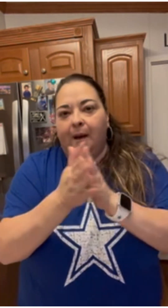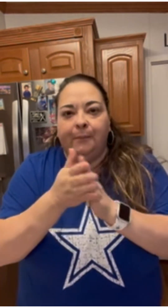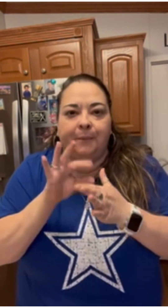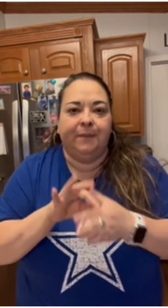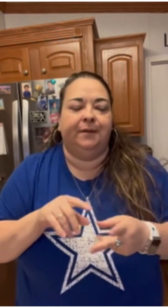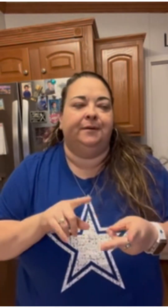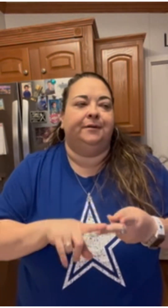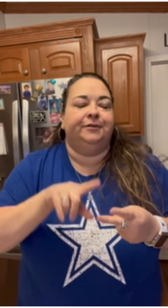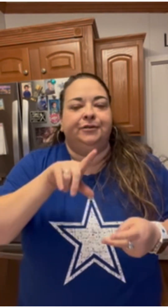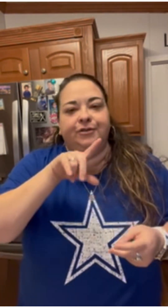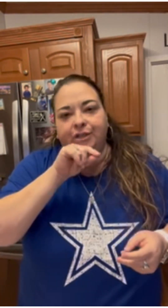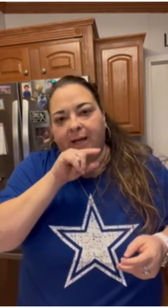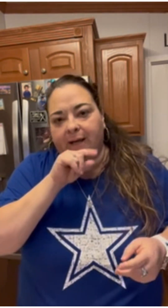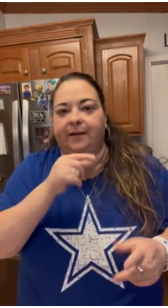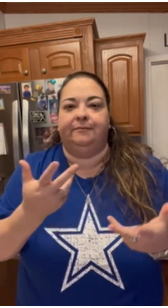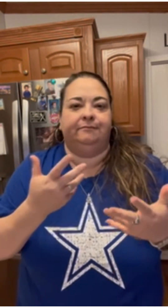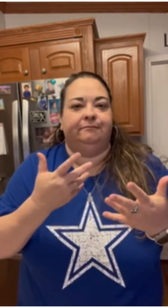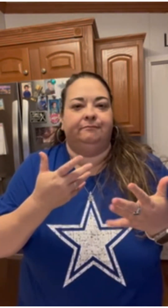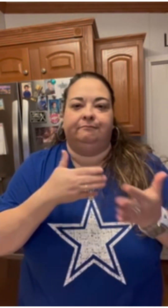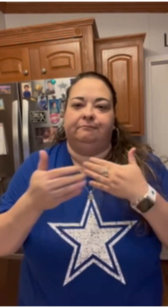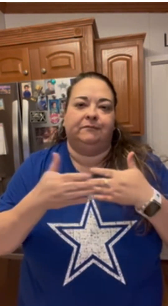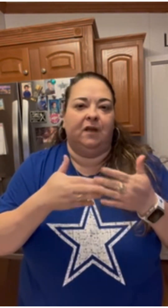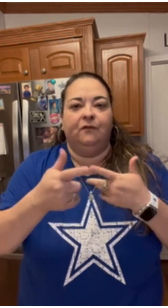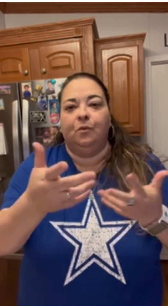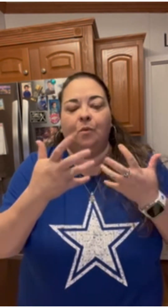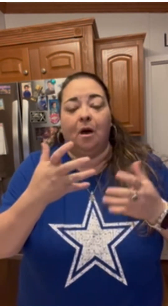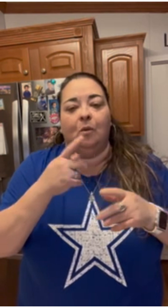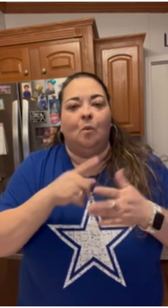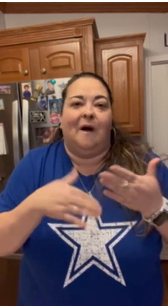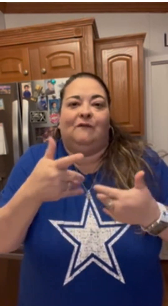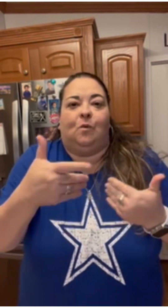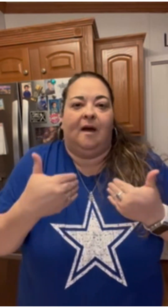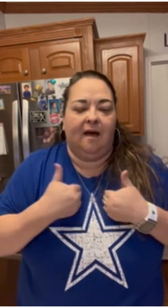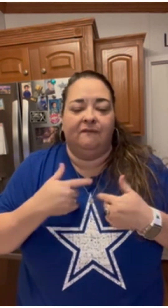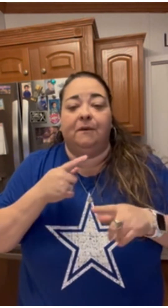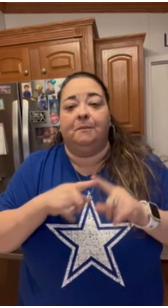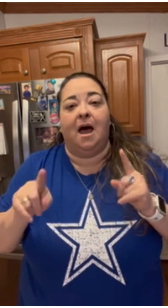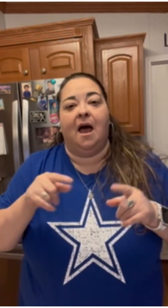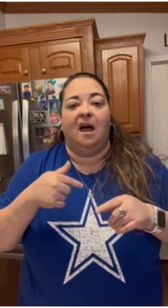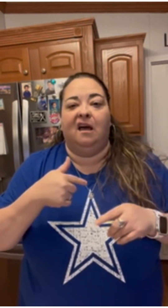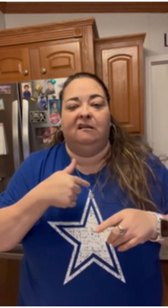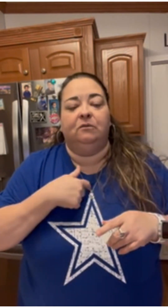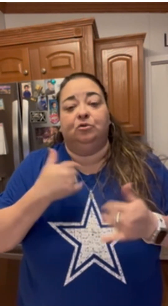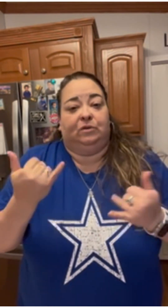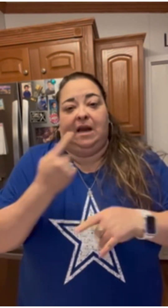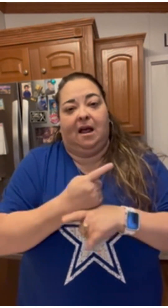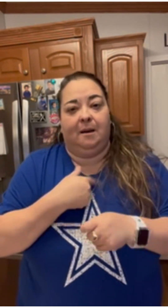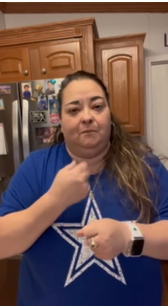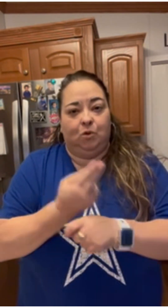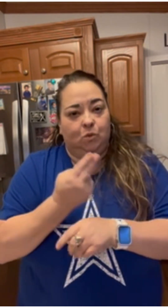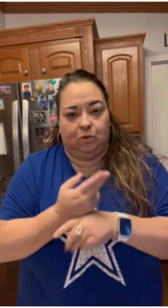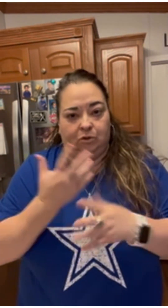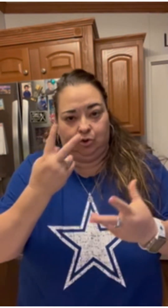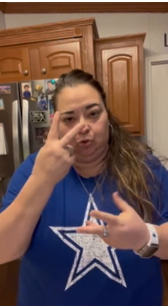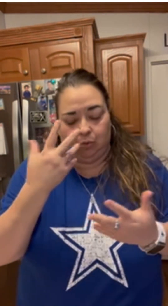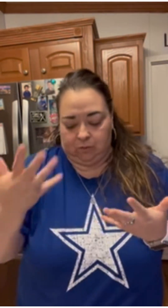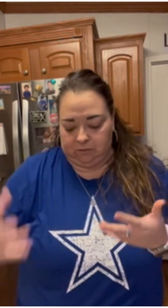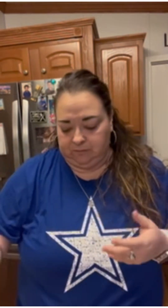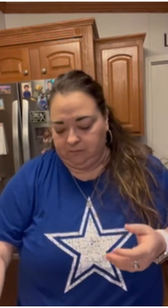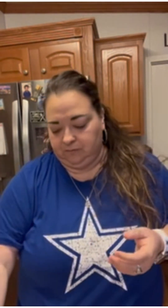use either ground beef or chicken, whatever you have. But today, I'm